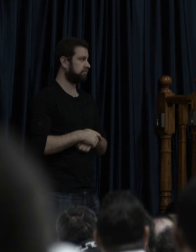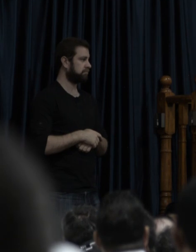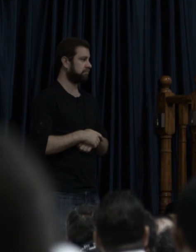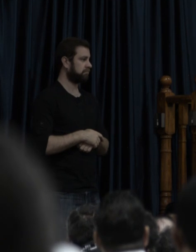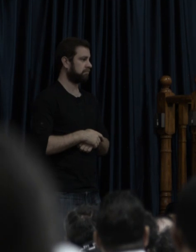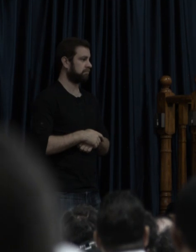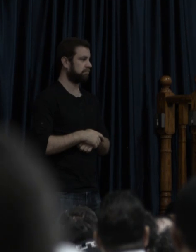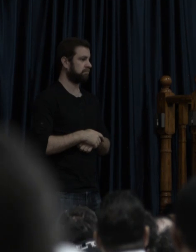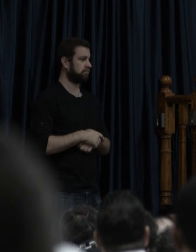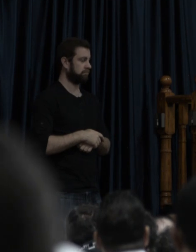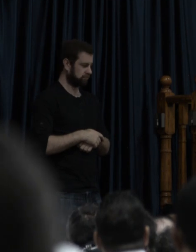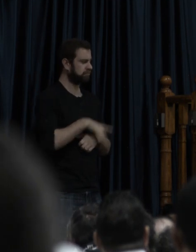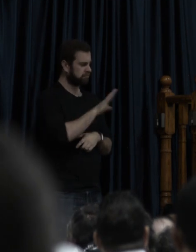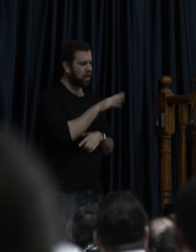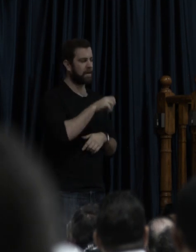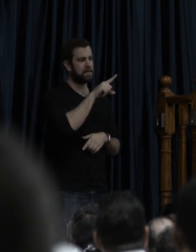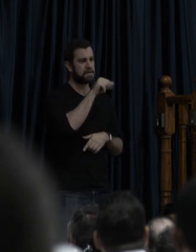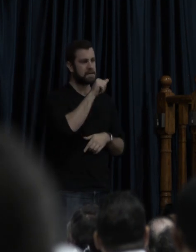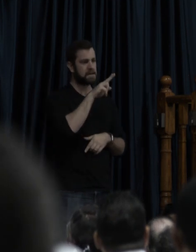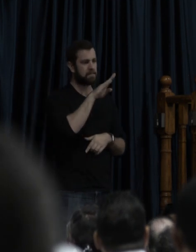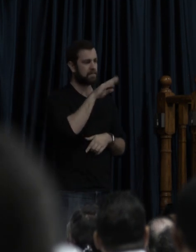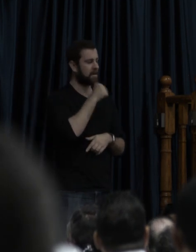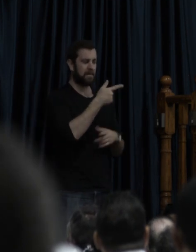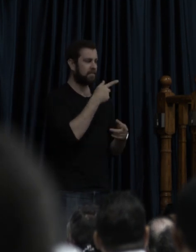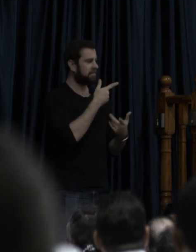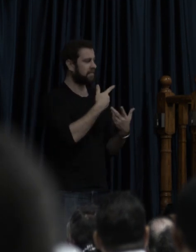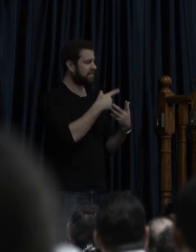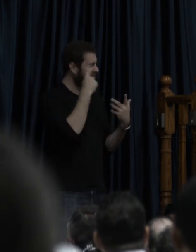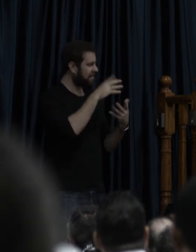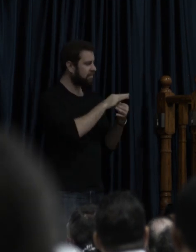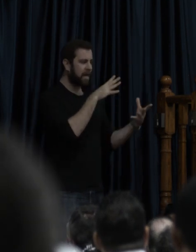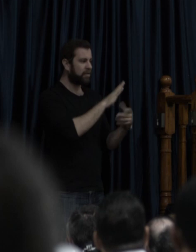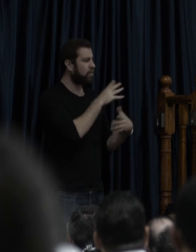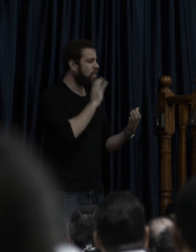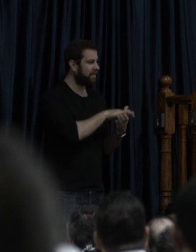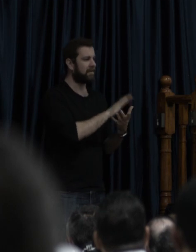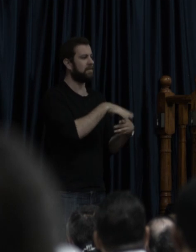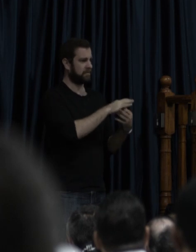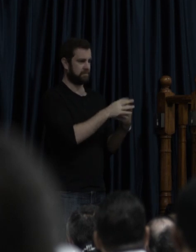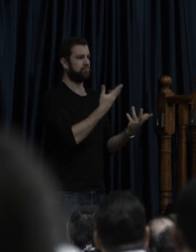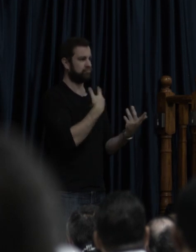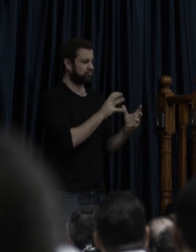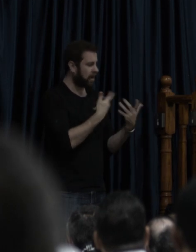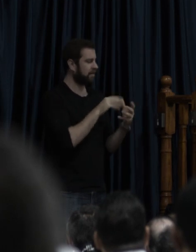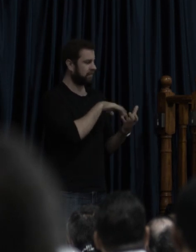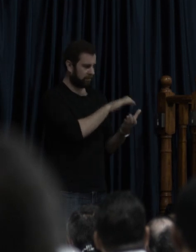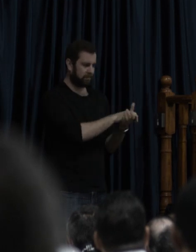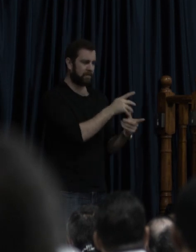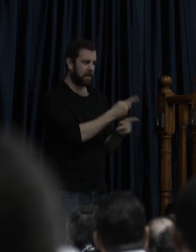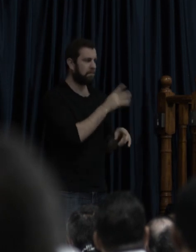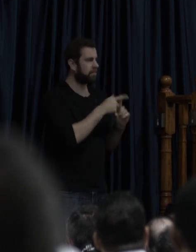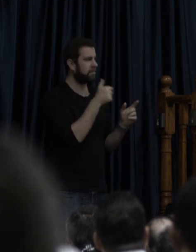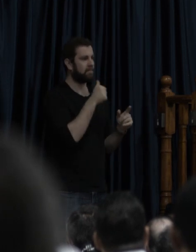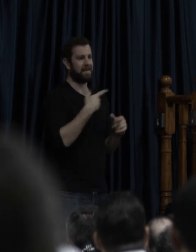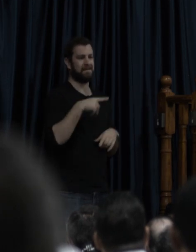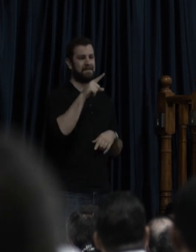Listen Zayd, just keep your wife, just hang on, don't dissolve, don't terminate, don't end, just make peace, reconcile. But